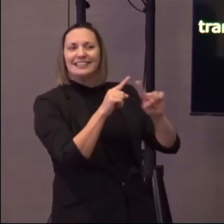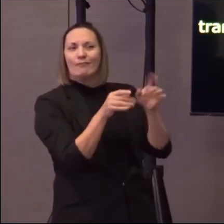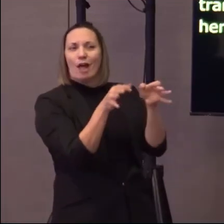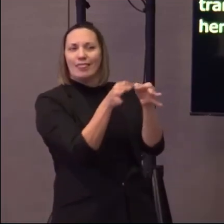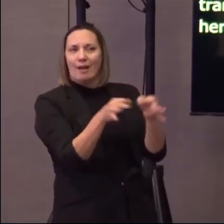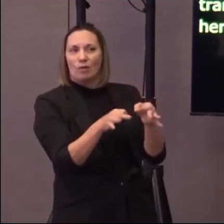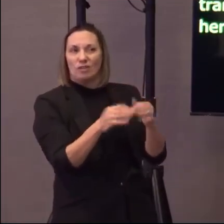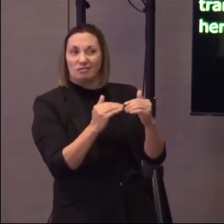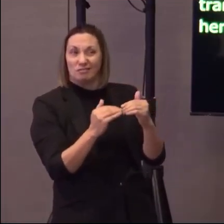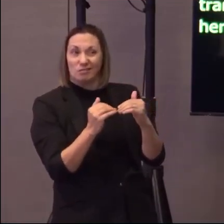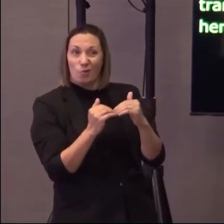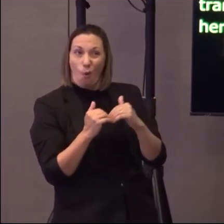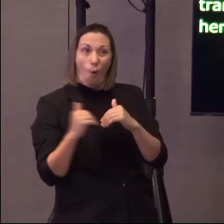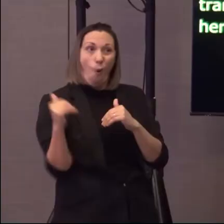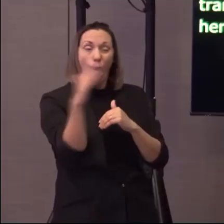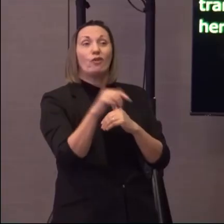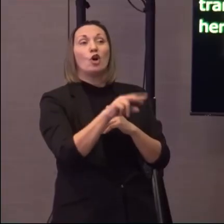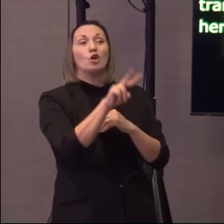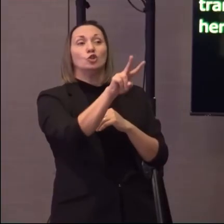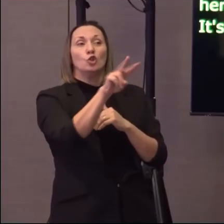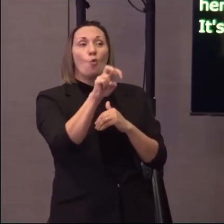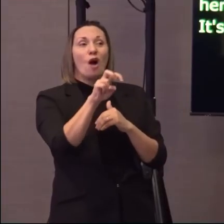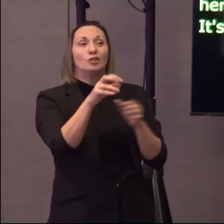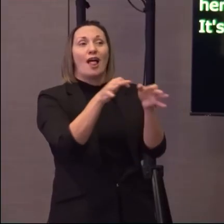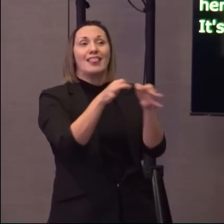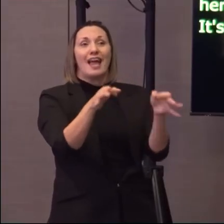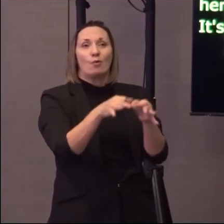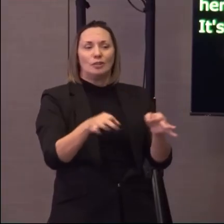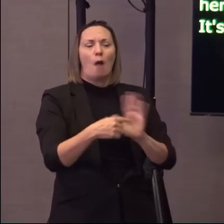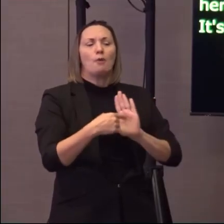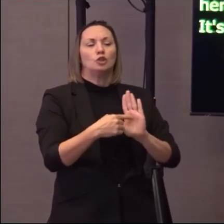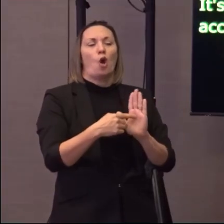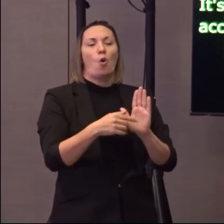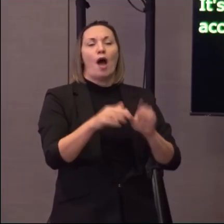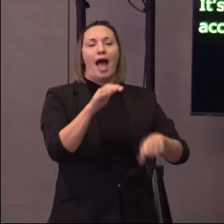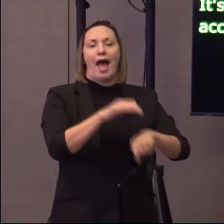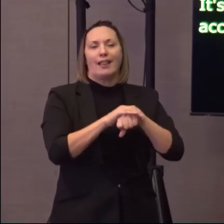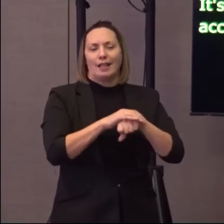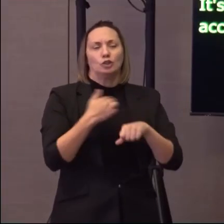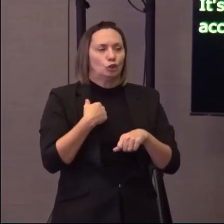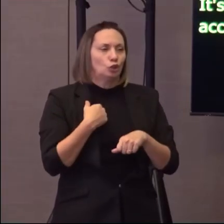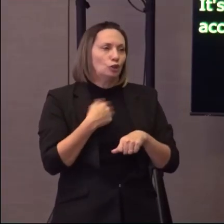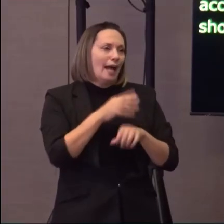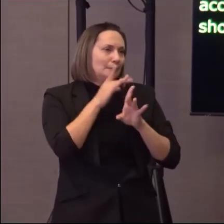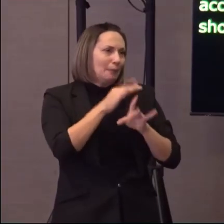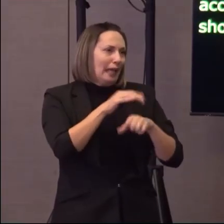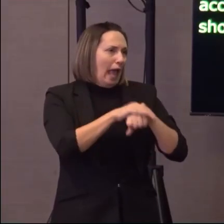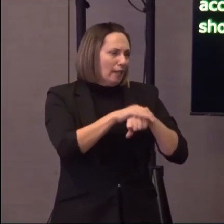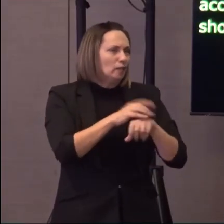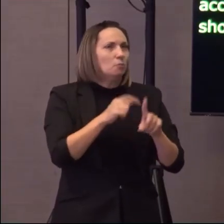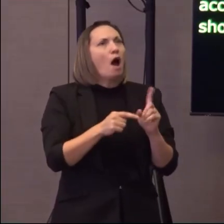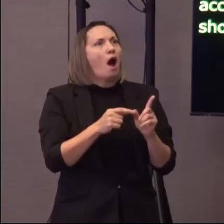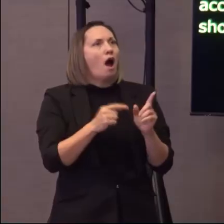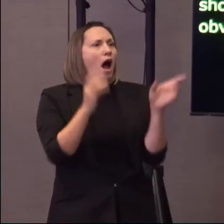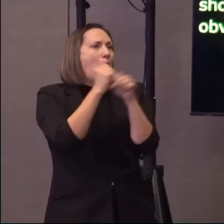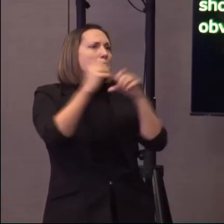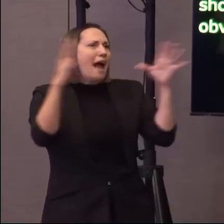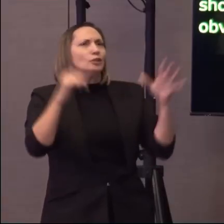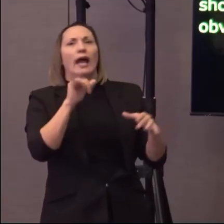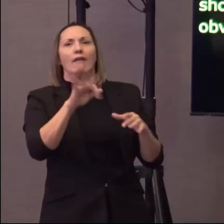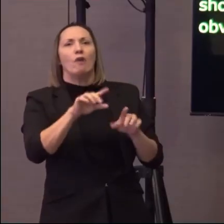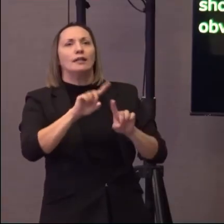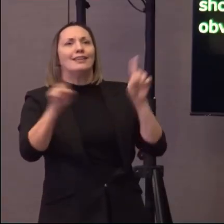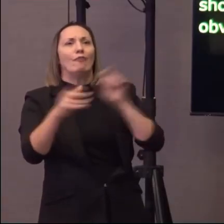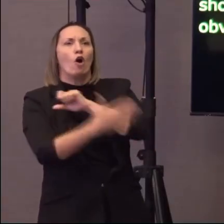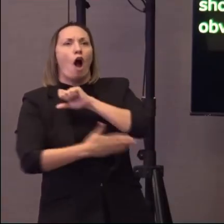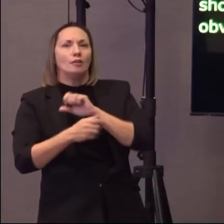over 200 languages and accents. So I'm going to show you in English, because obviously I speak English, but think about if you're in another country, I